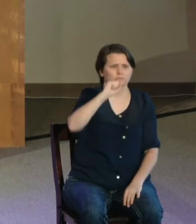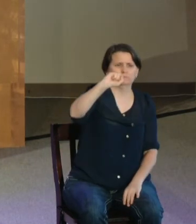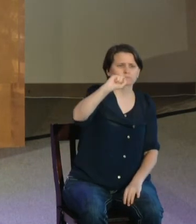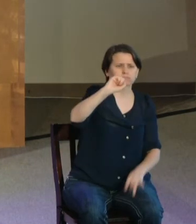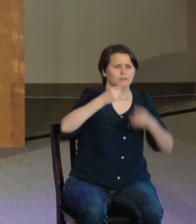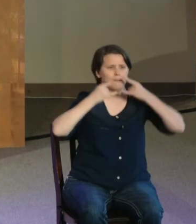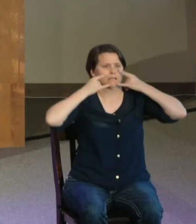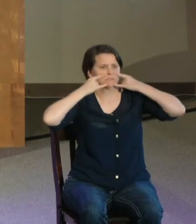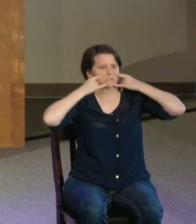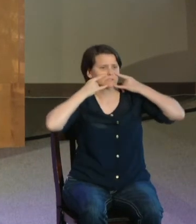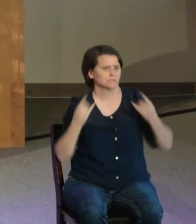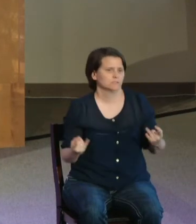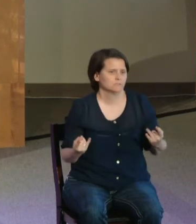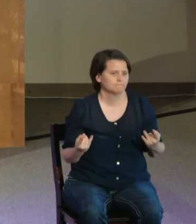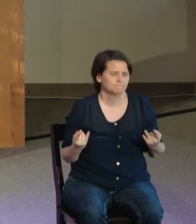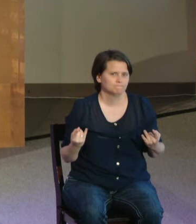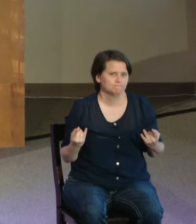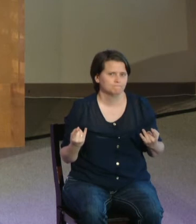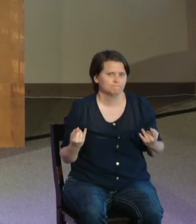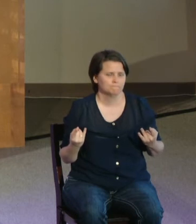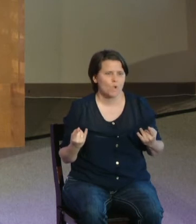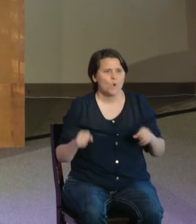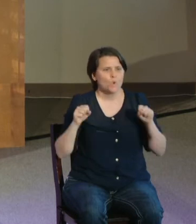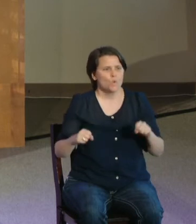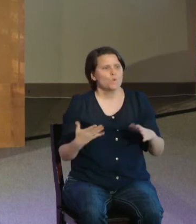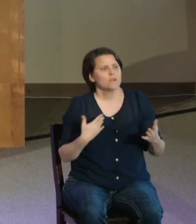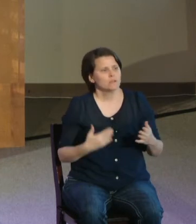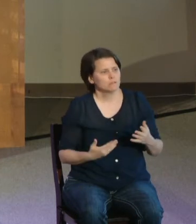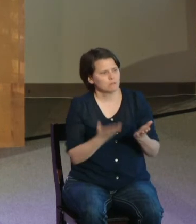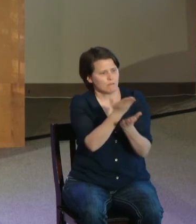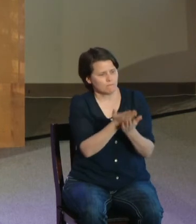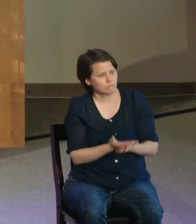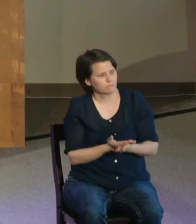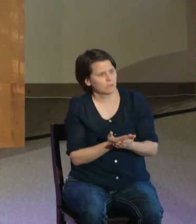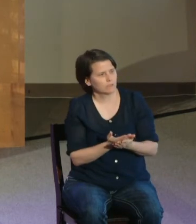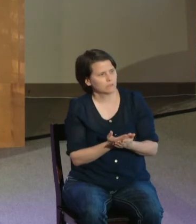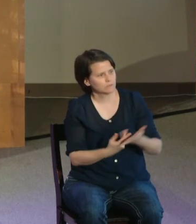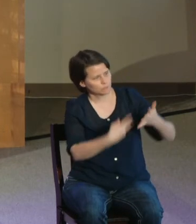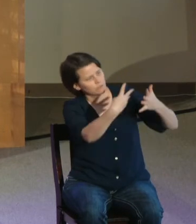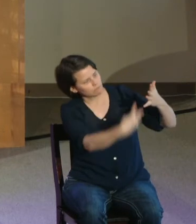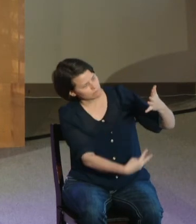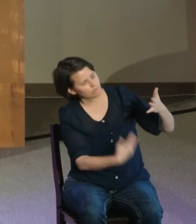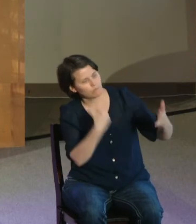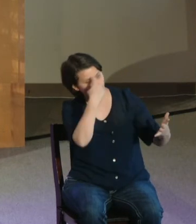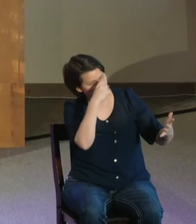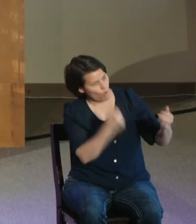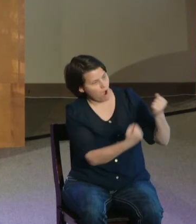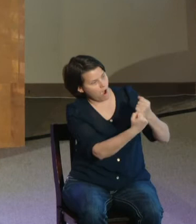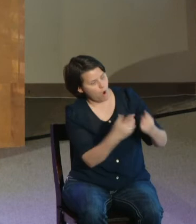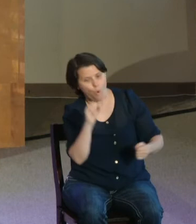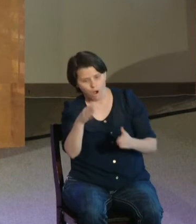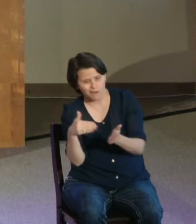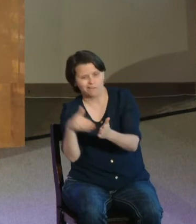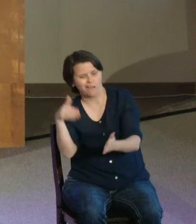mandates. We can call on the facts for the masks or against the masks. They're out there. We can blame the